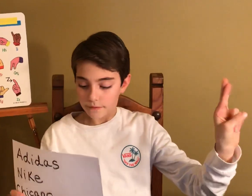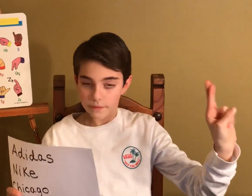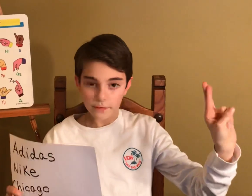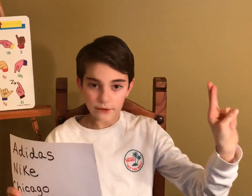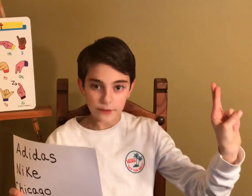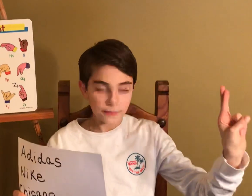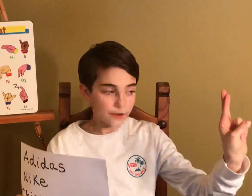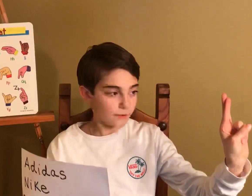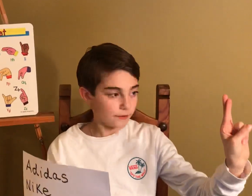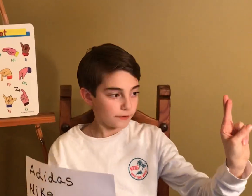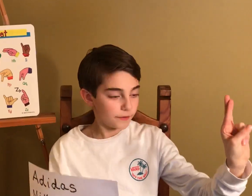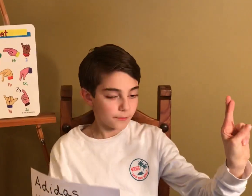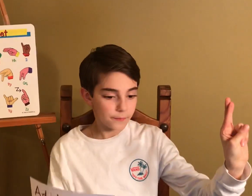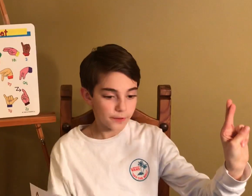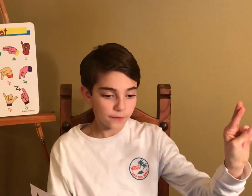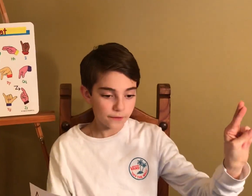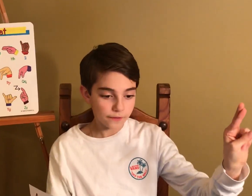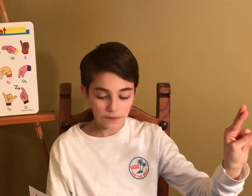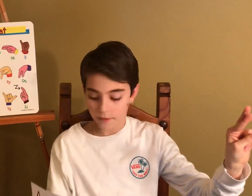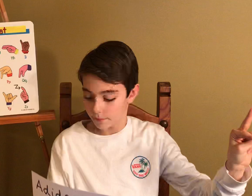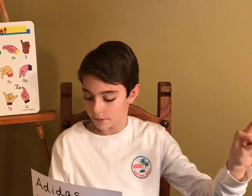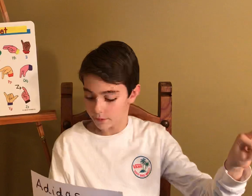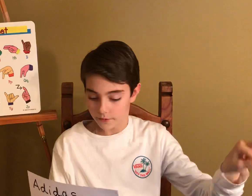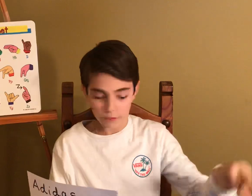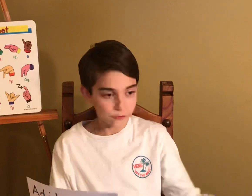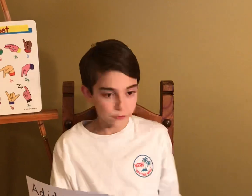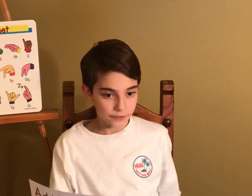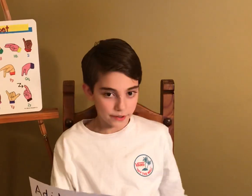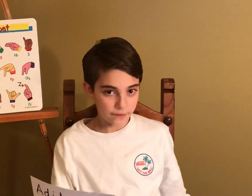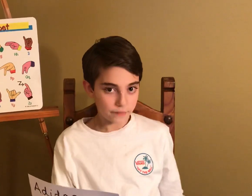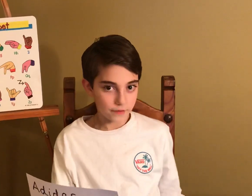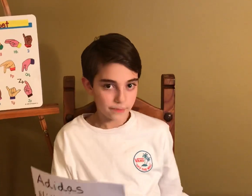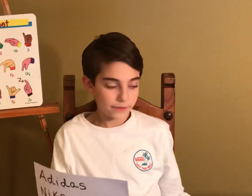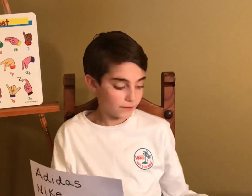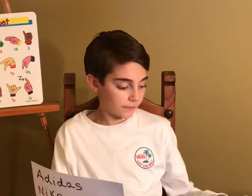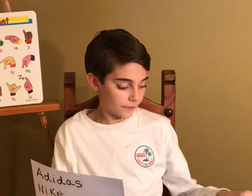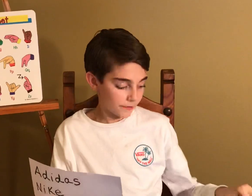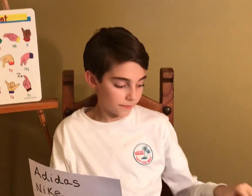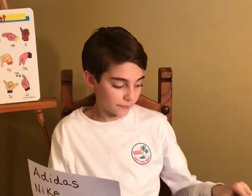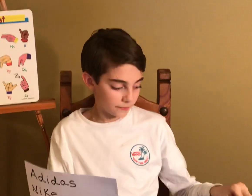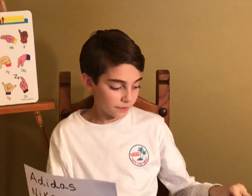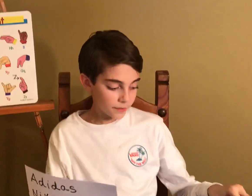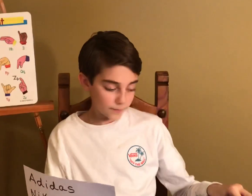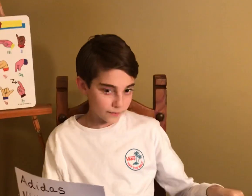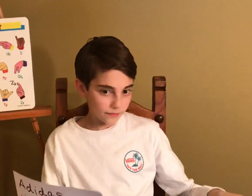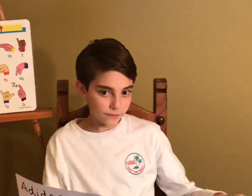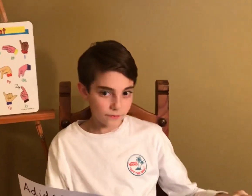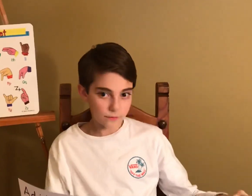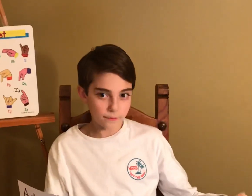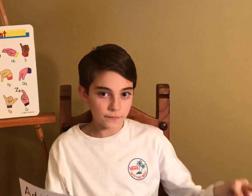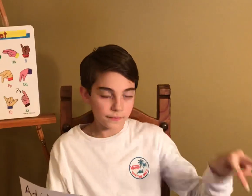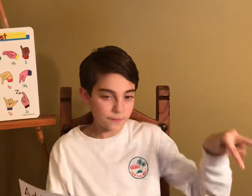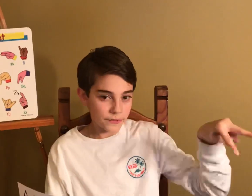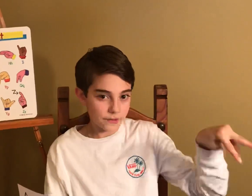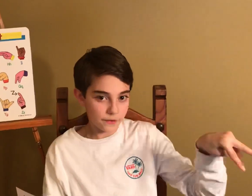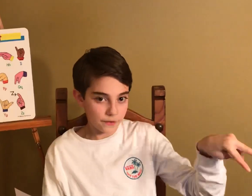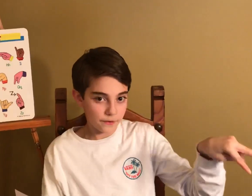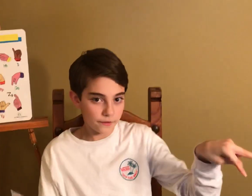Let's move on to Paris. So Paris, I wanted to include one that had P because it's a hard one, but making it hard,